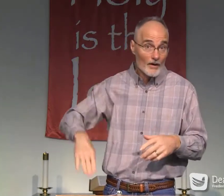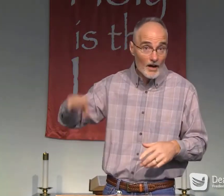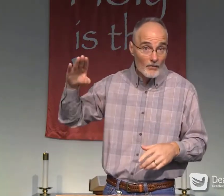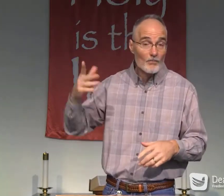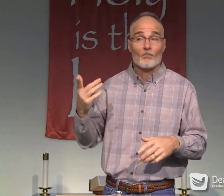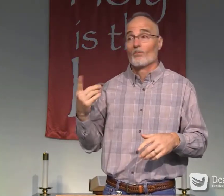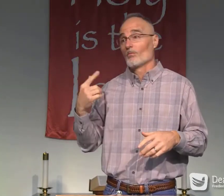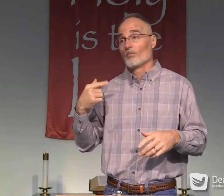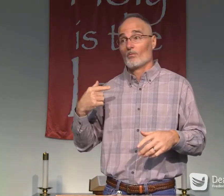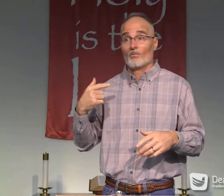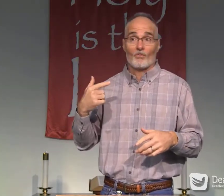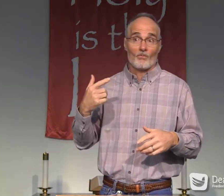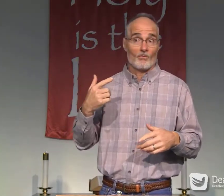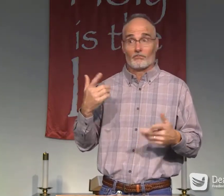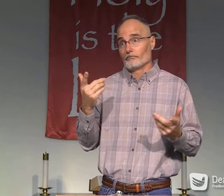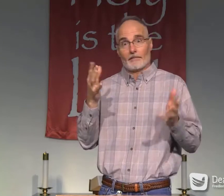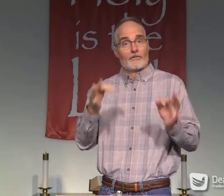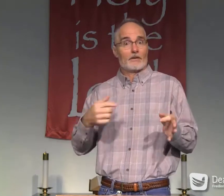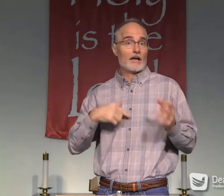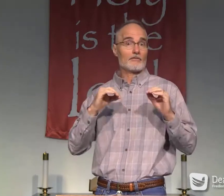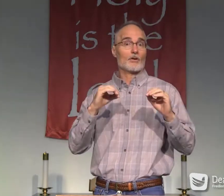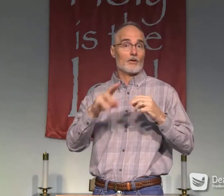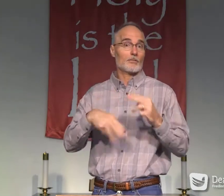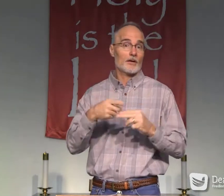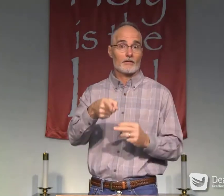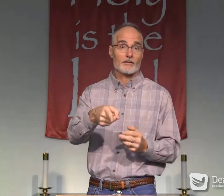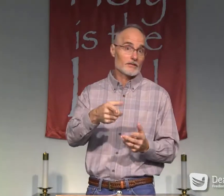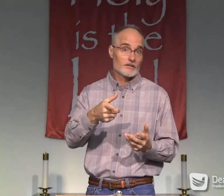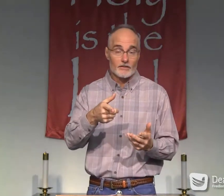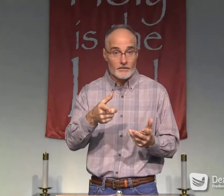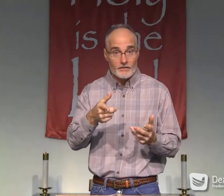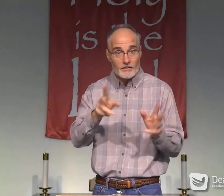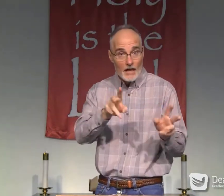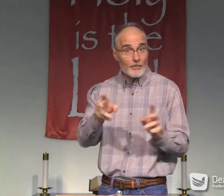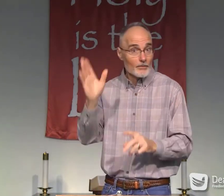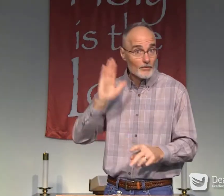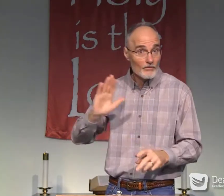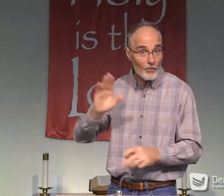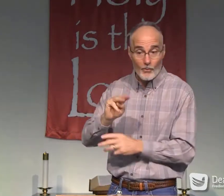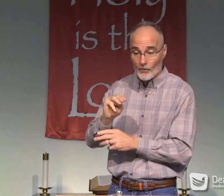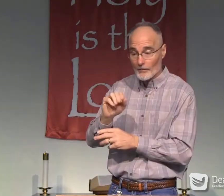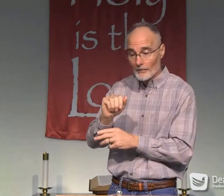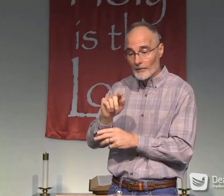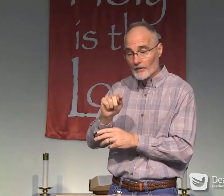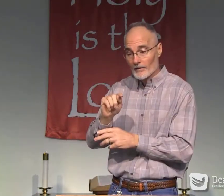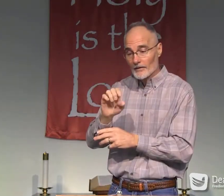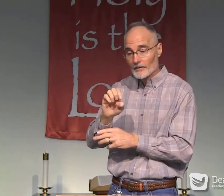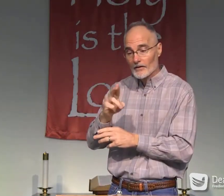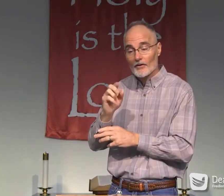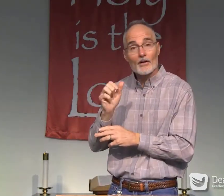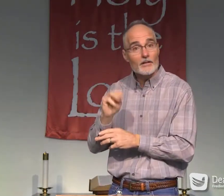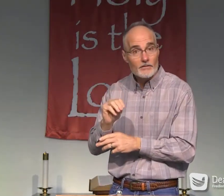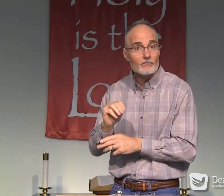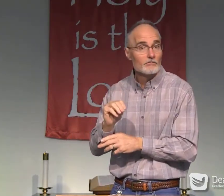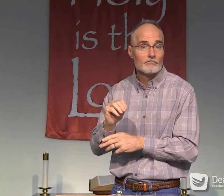Maybe we know, maybe we've heard growing up, and I know I've have certainly taught about it before